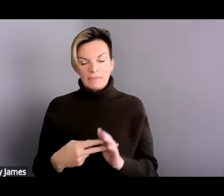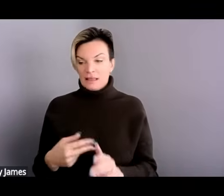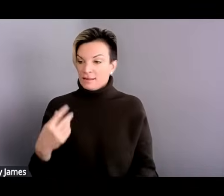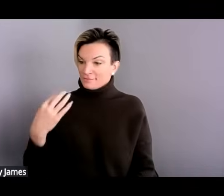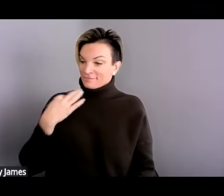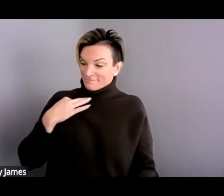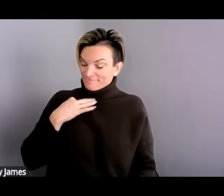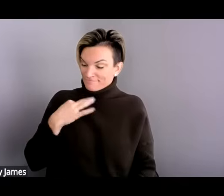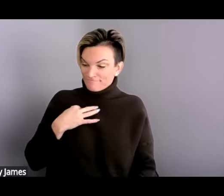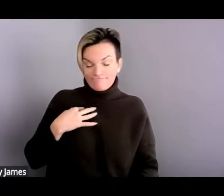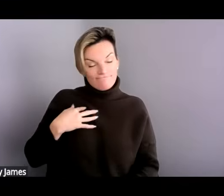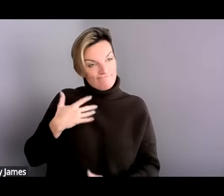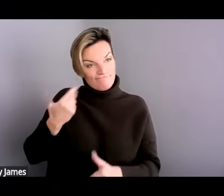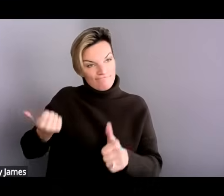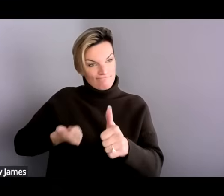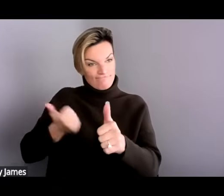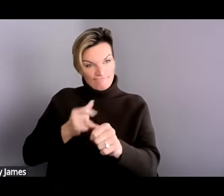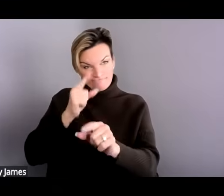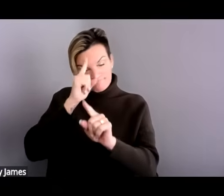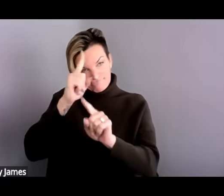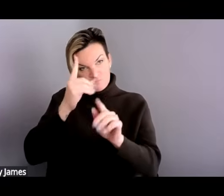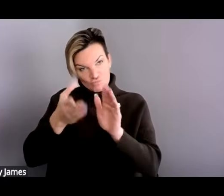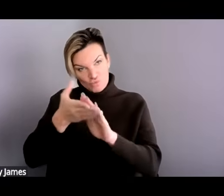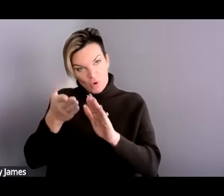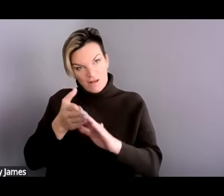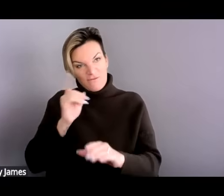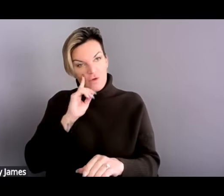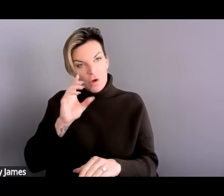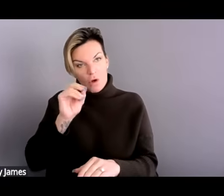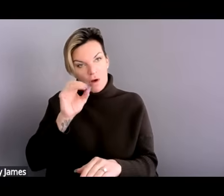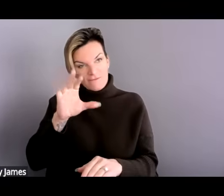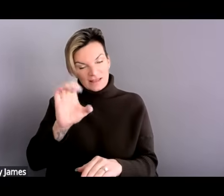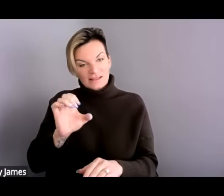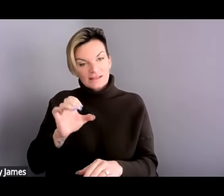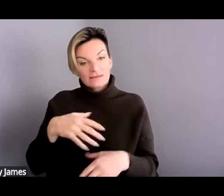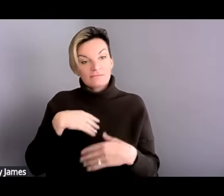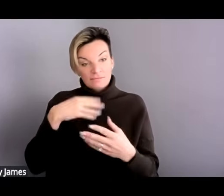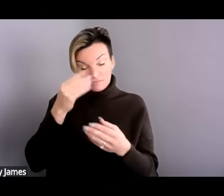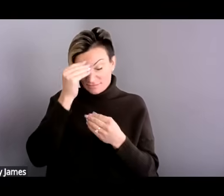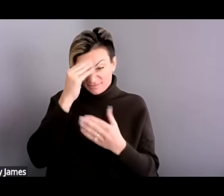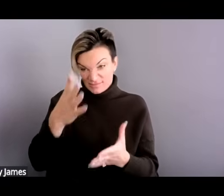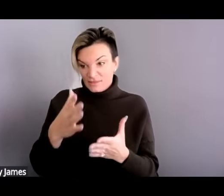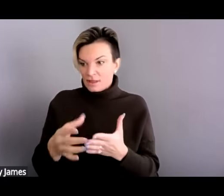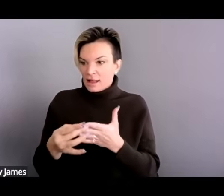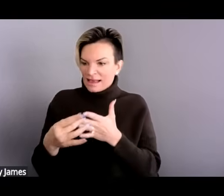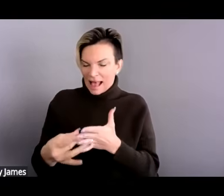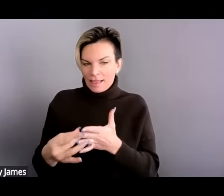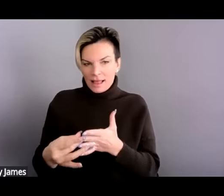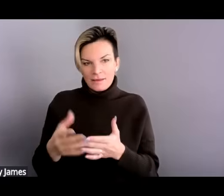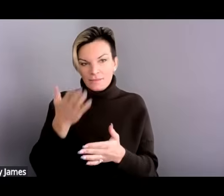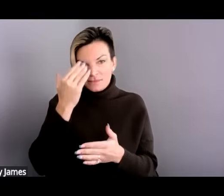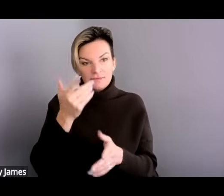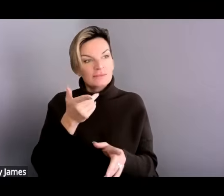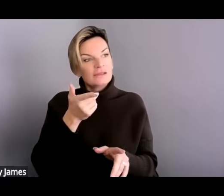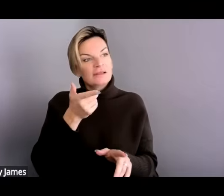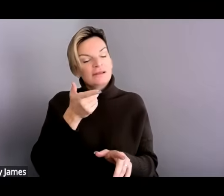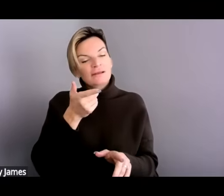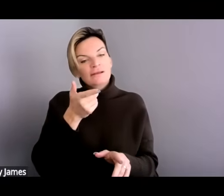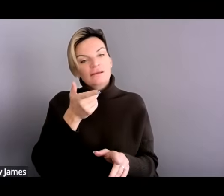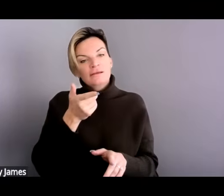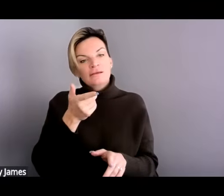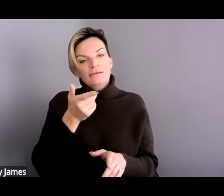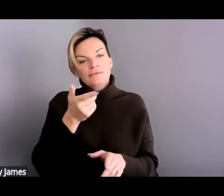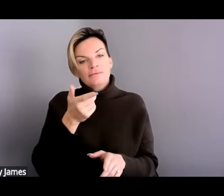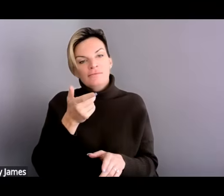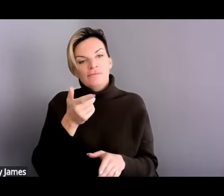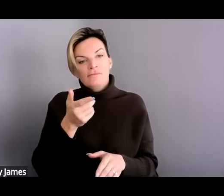office, here is a guideline for you. Because not every candidate has